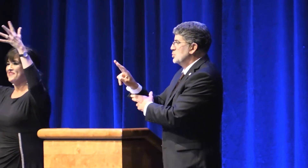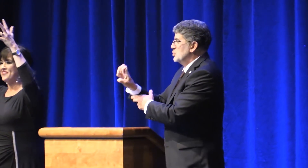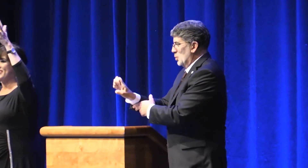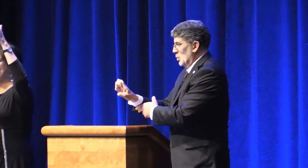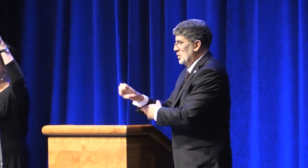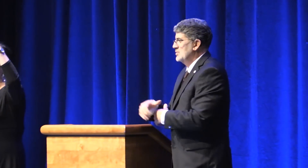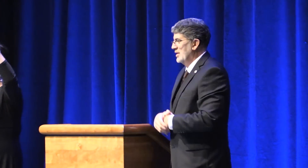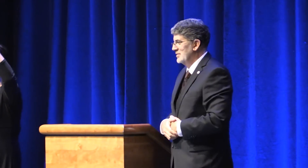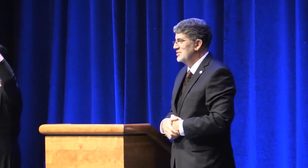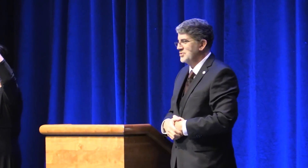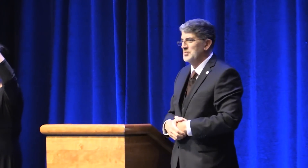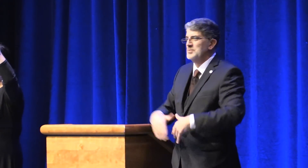and his wife, Sue.